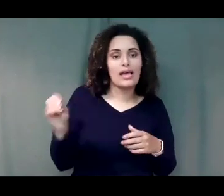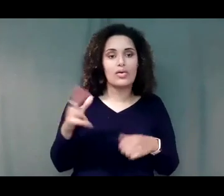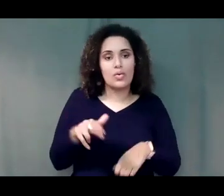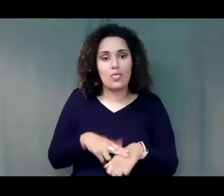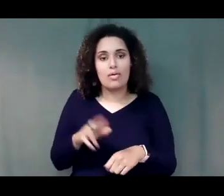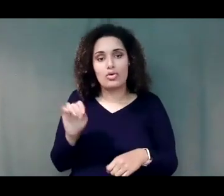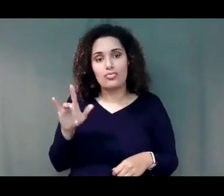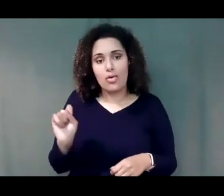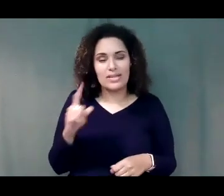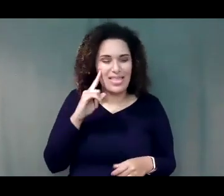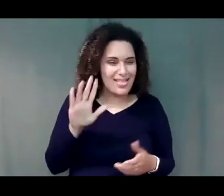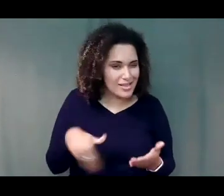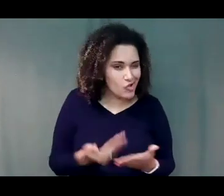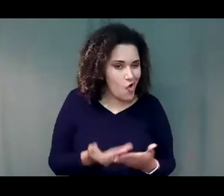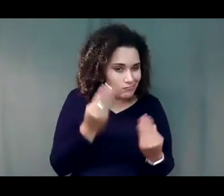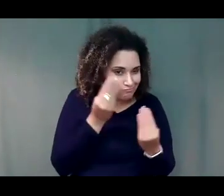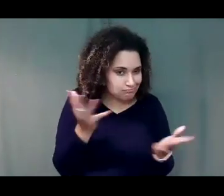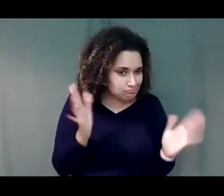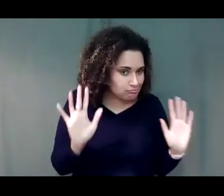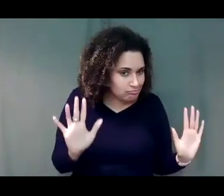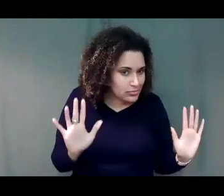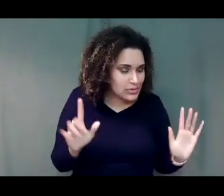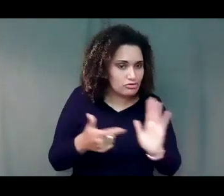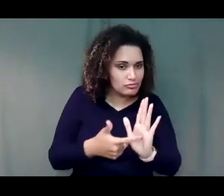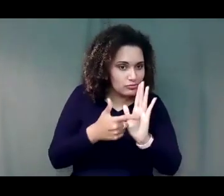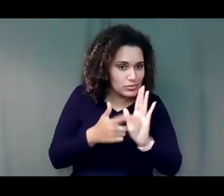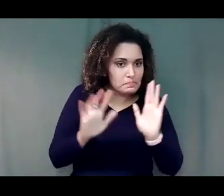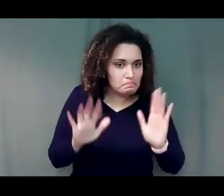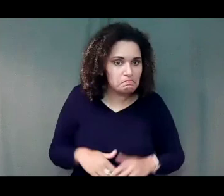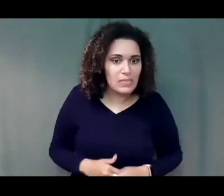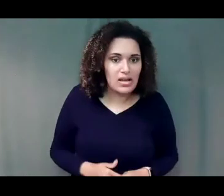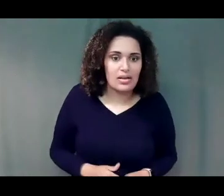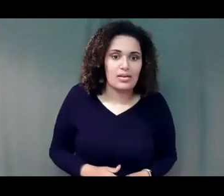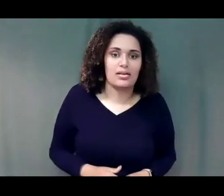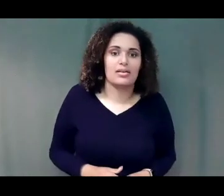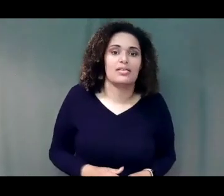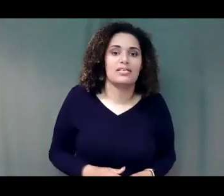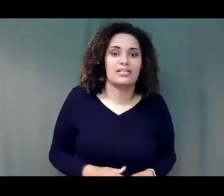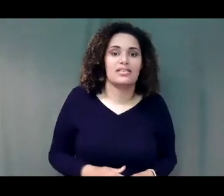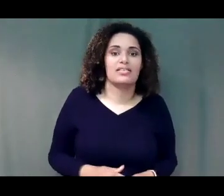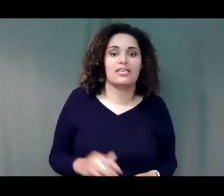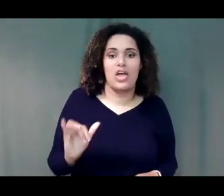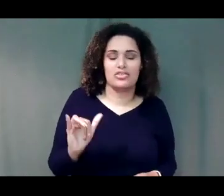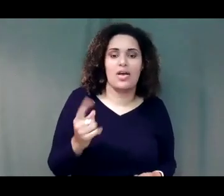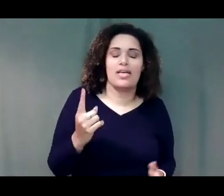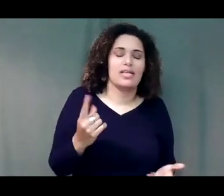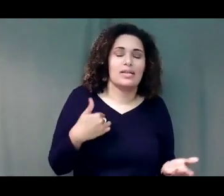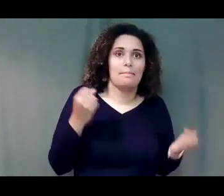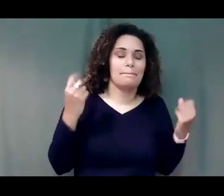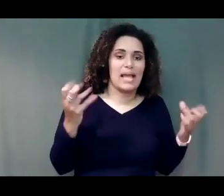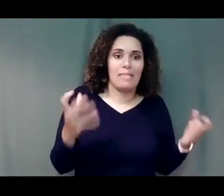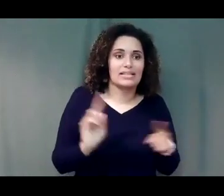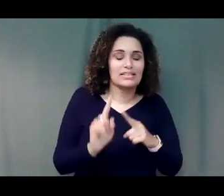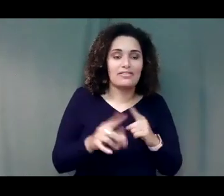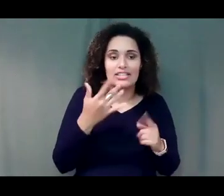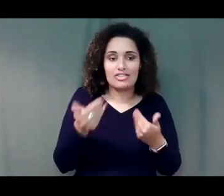all my logistics. So. Oh yeah, we're gonna have, there's a million more tasting room questions, but they're gonna have to wait.